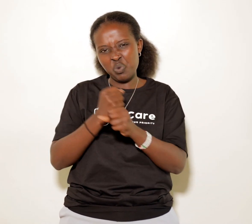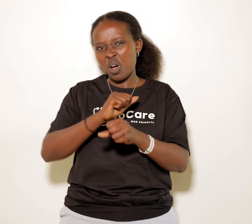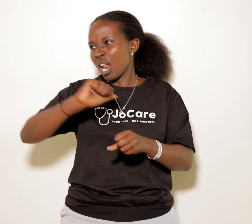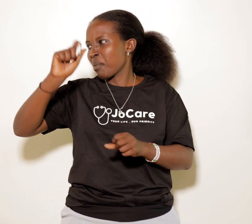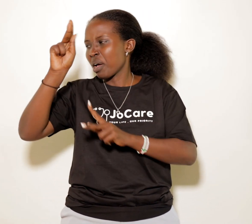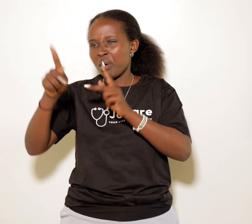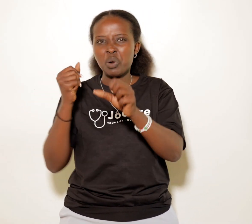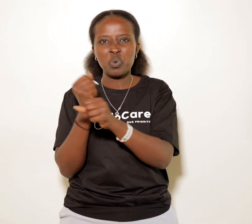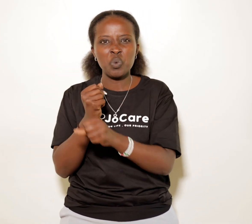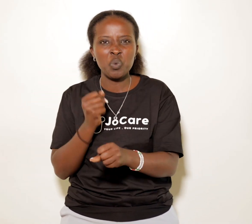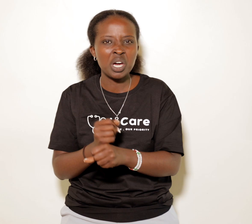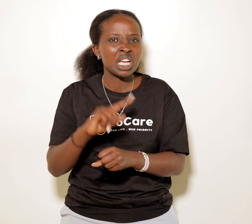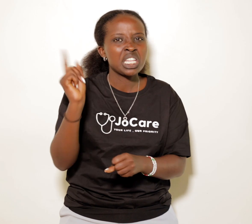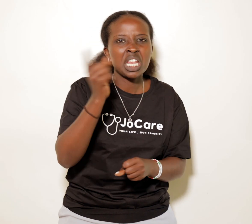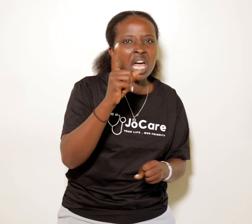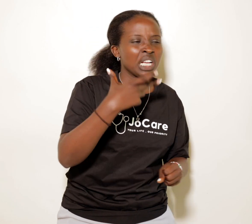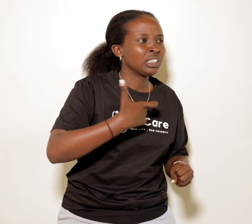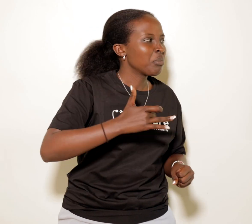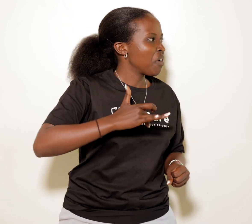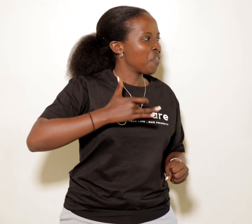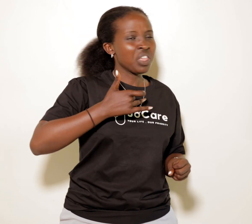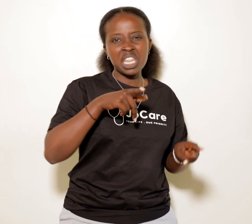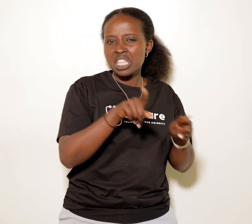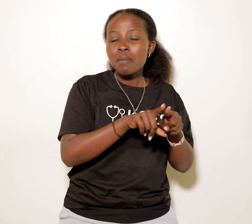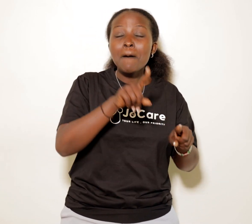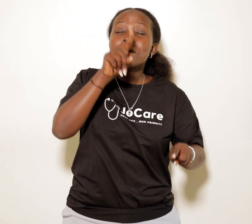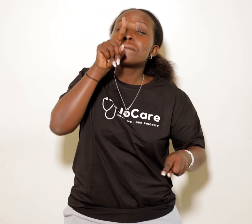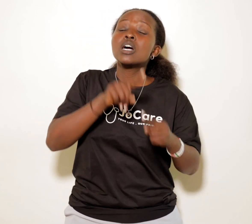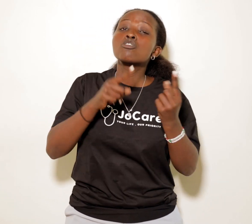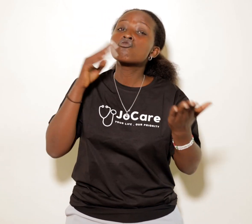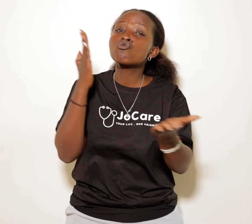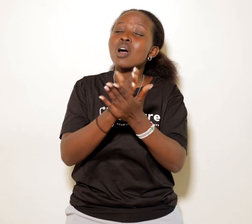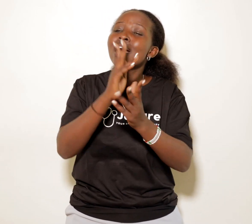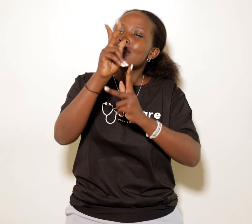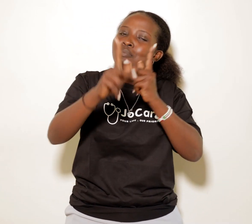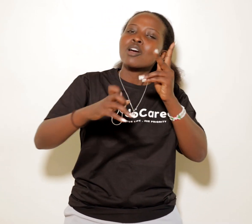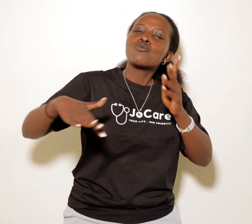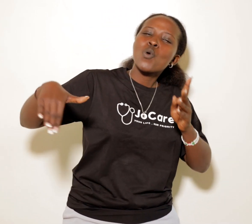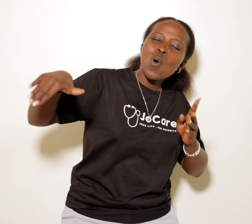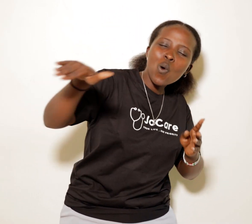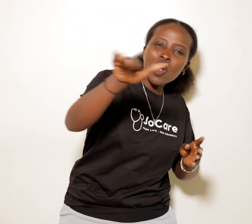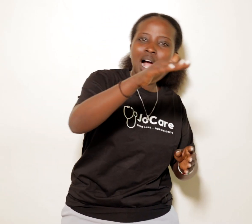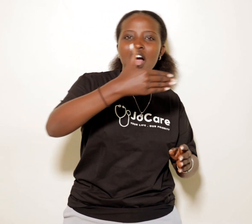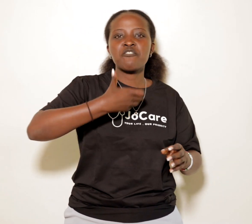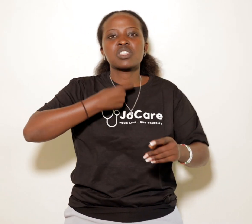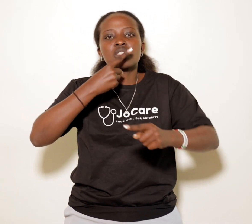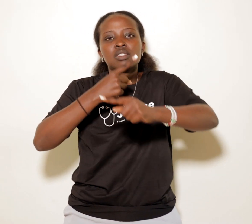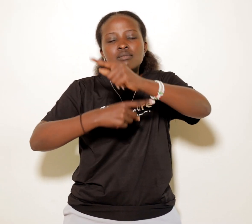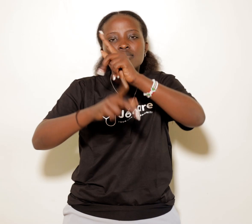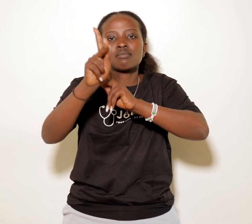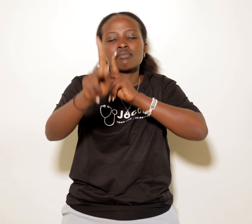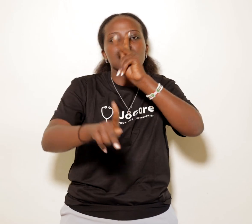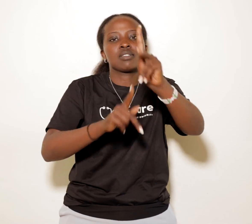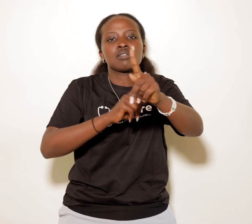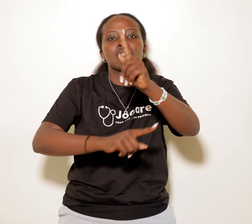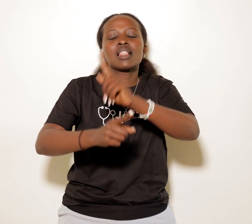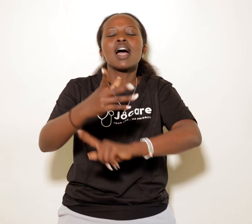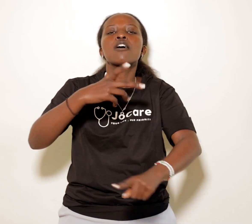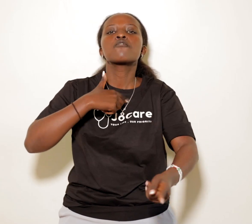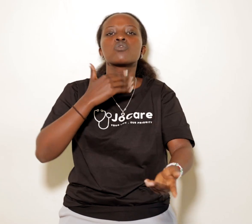people do, they don't have the same feelings. But every person, with people living with disabilities included, has a right, and they